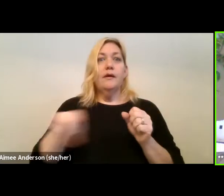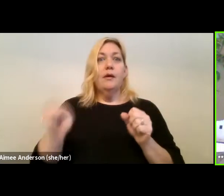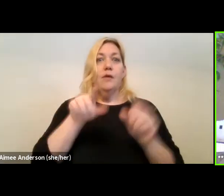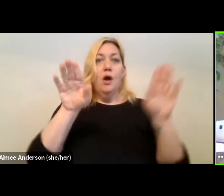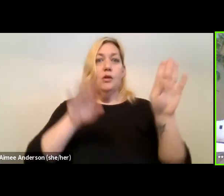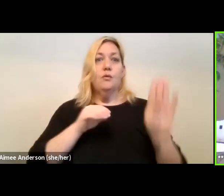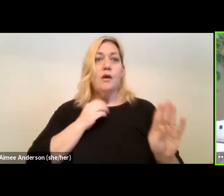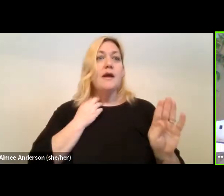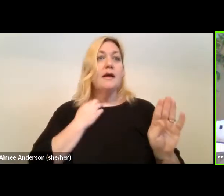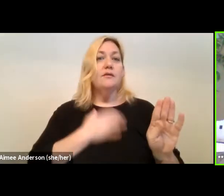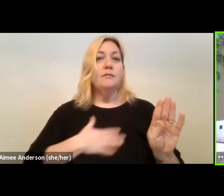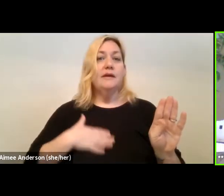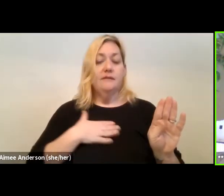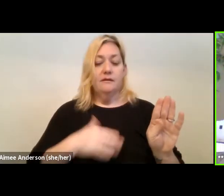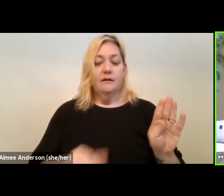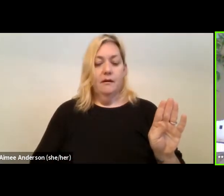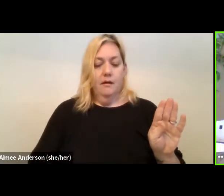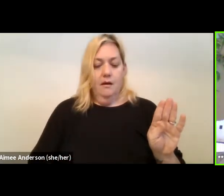please?